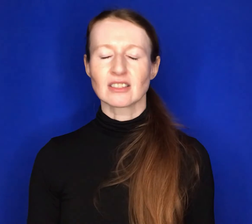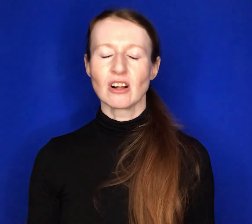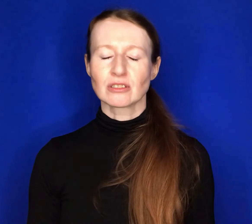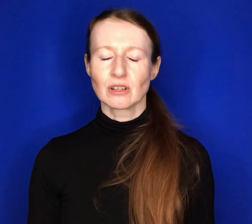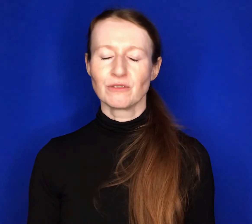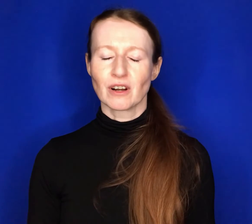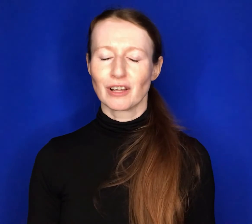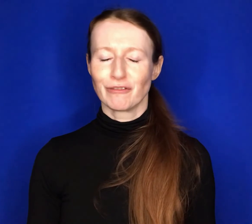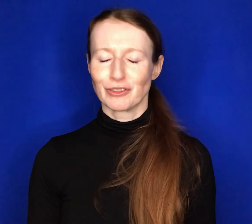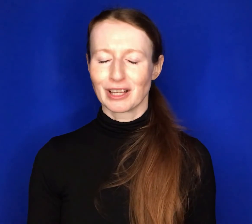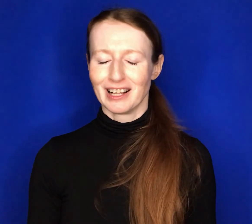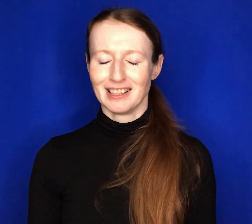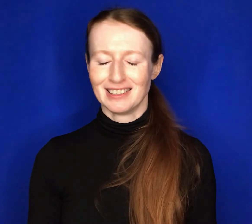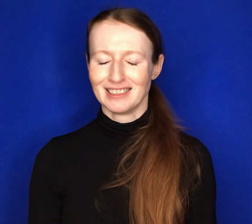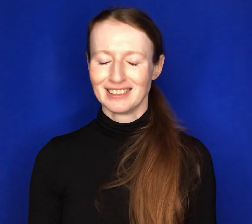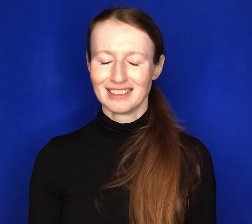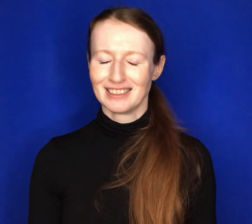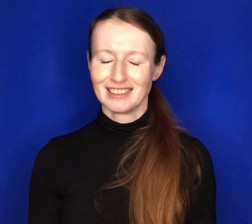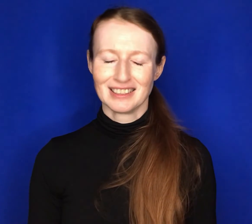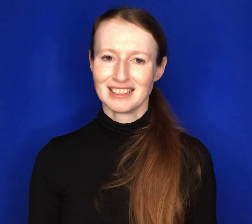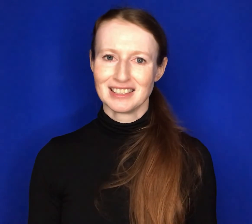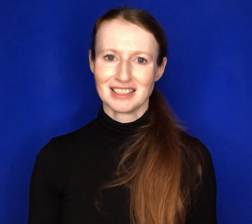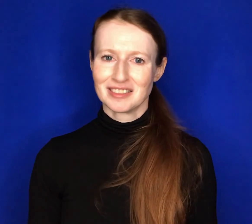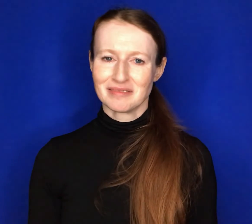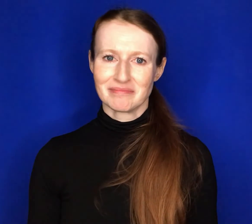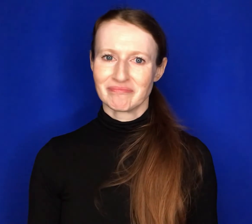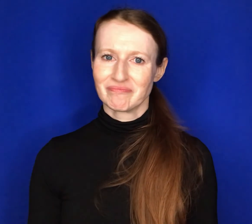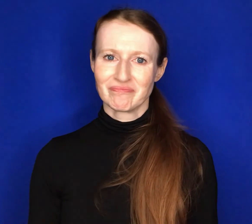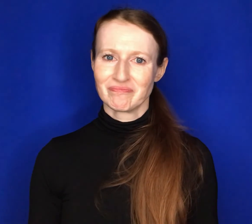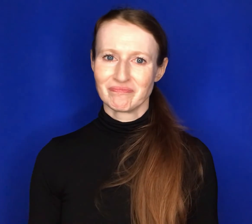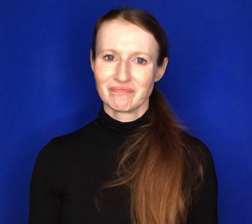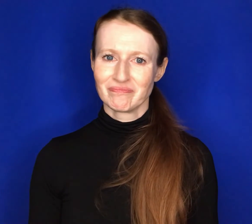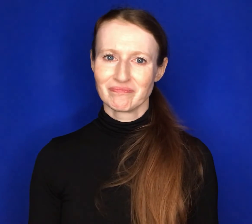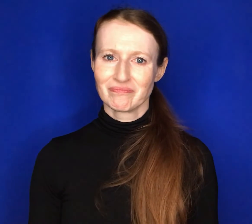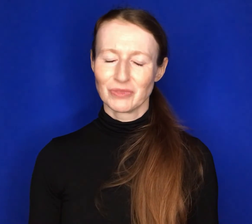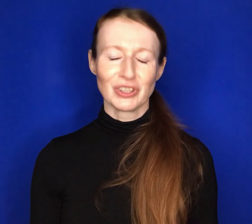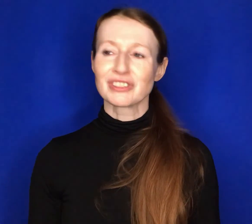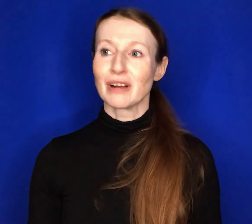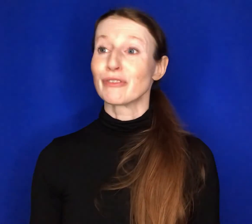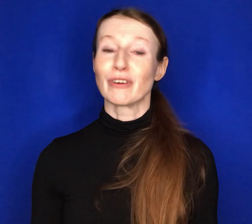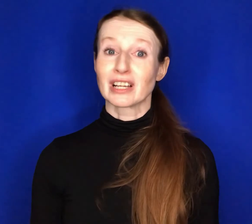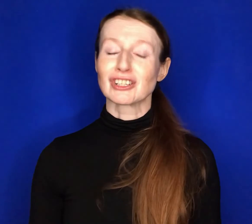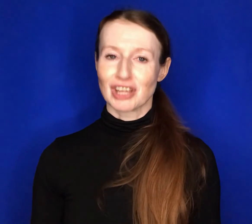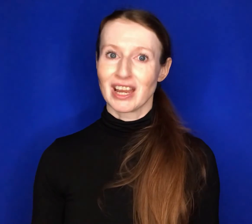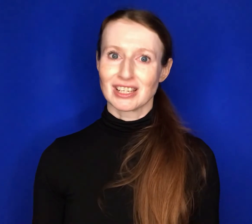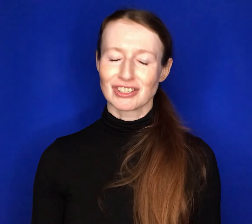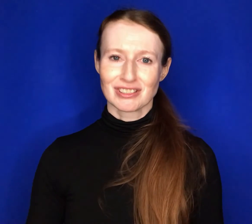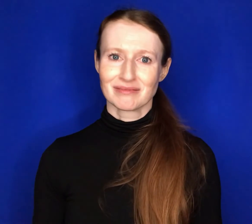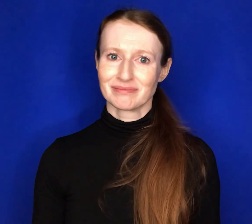It's all so fucking futile. Will this ever fucking change?